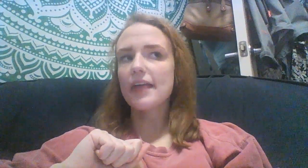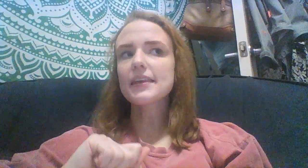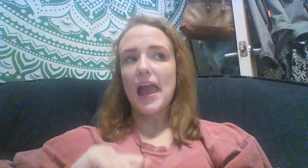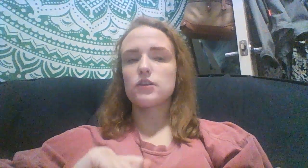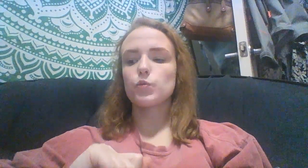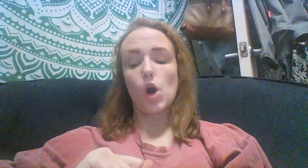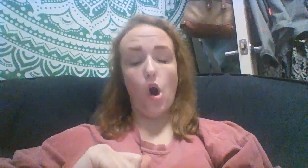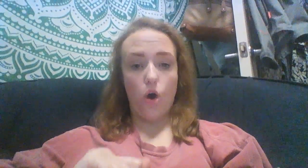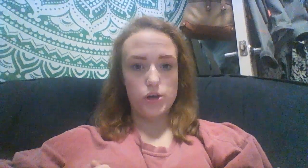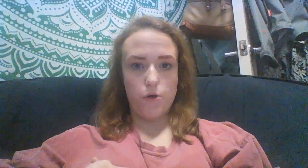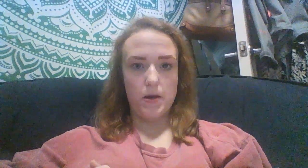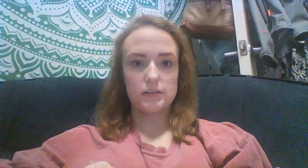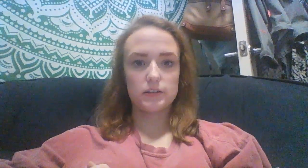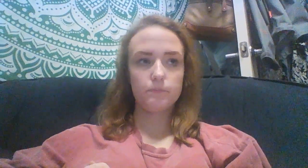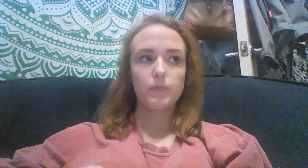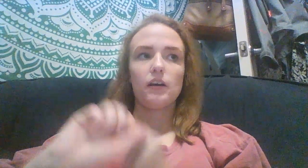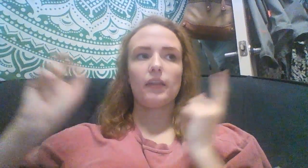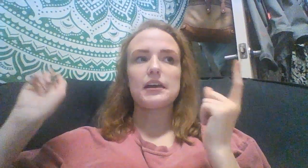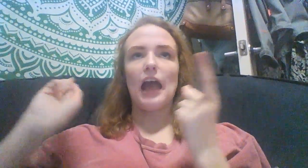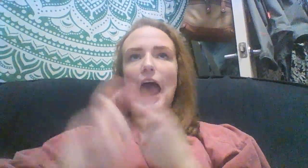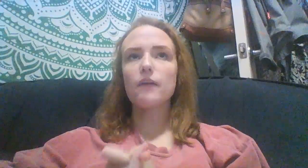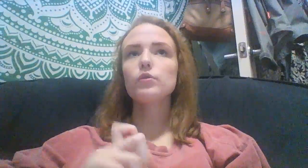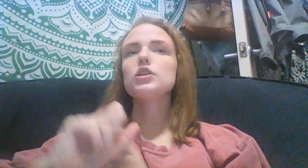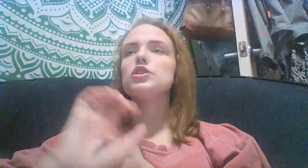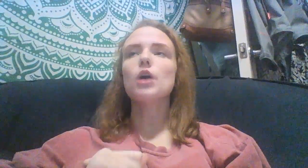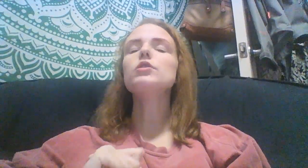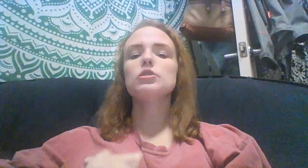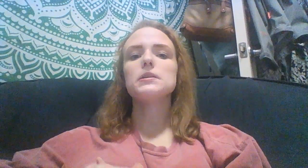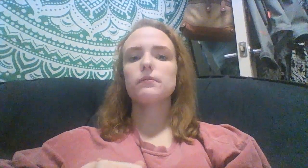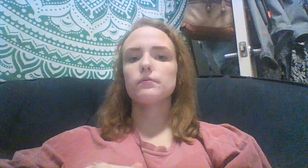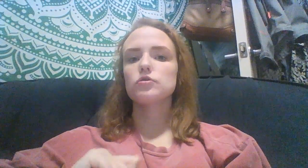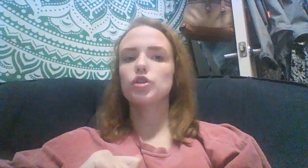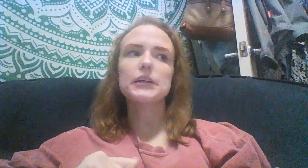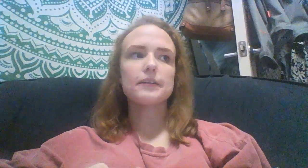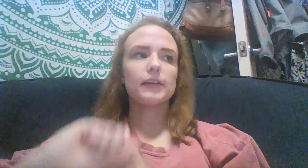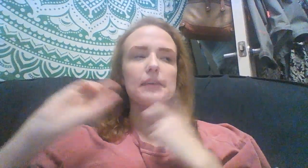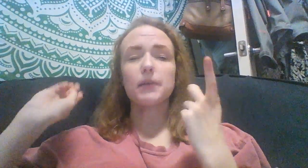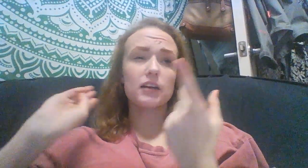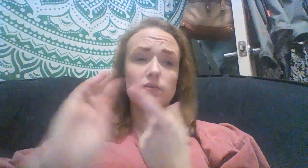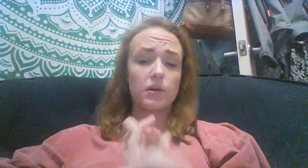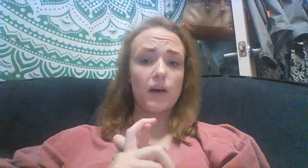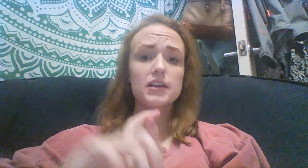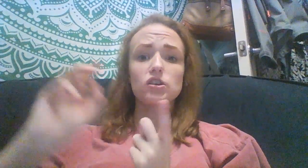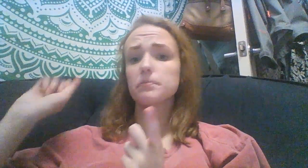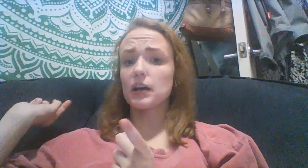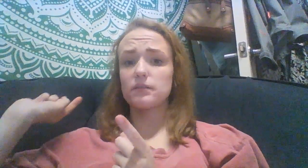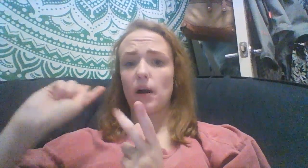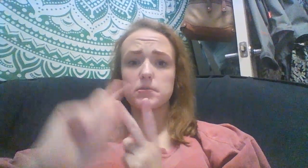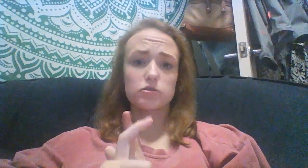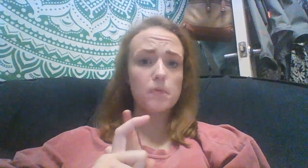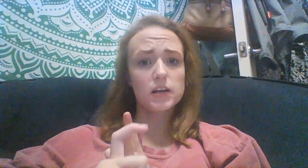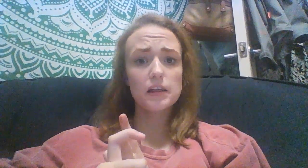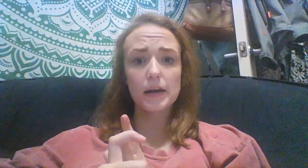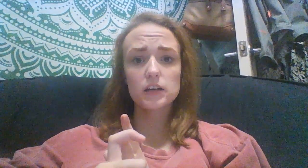the end, we are all humans. Like, no one should be treated differently because of their race, or because of how much money their parents